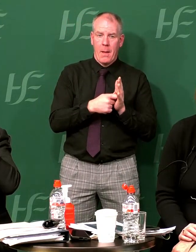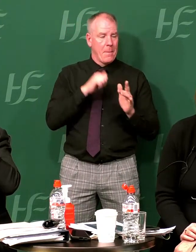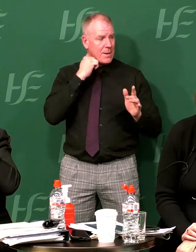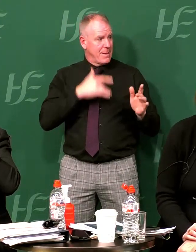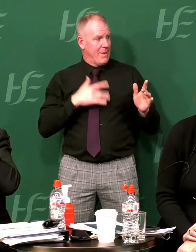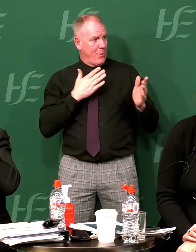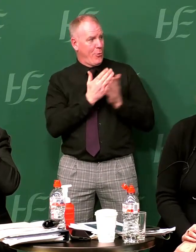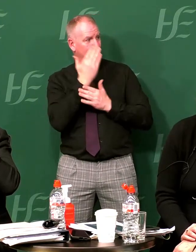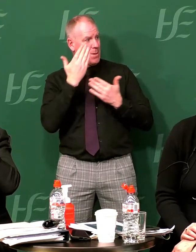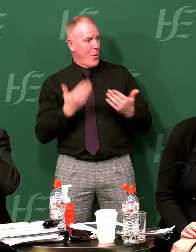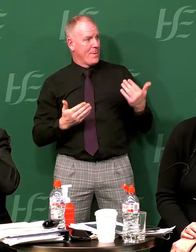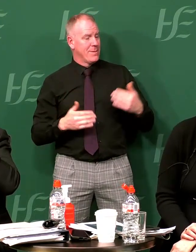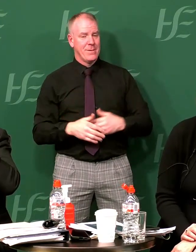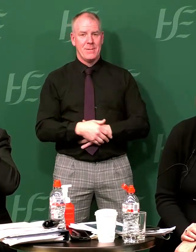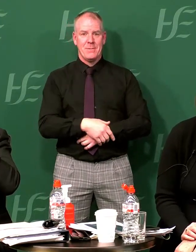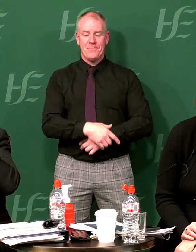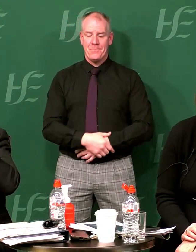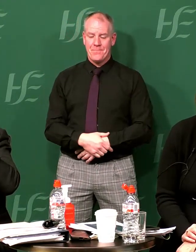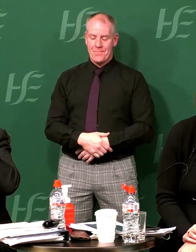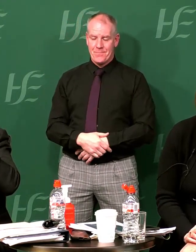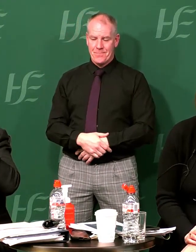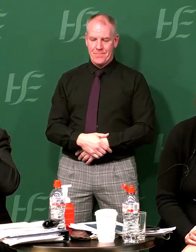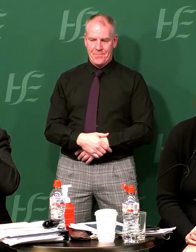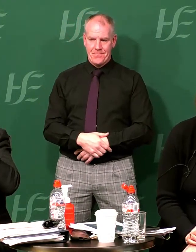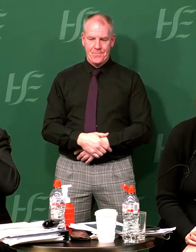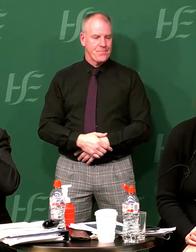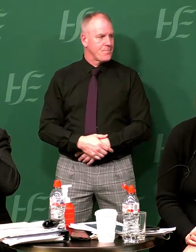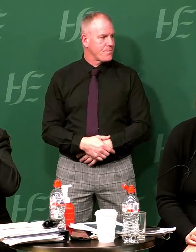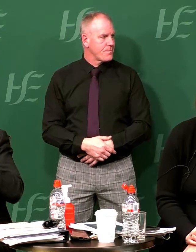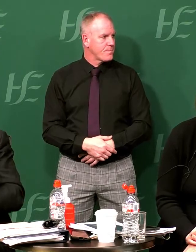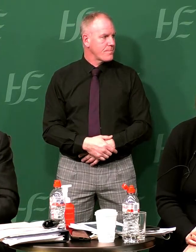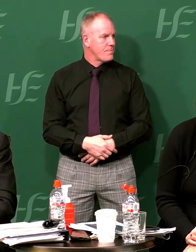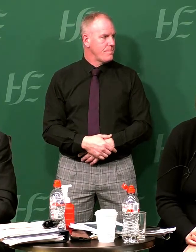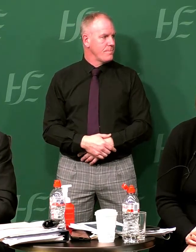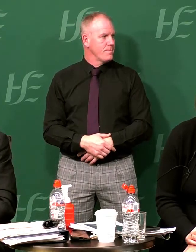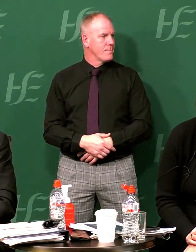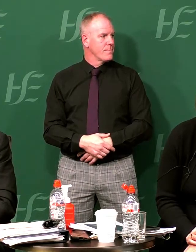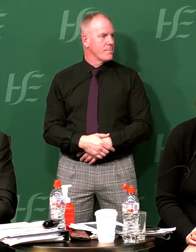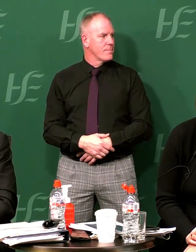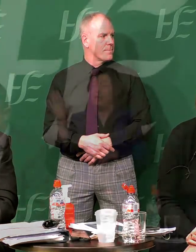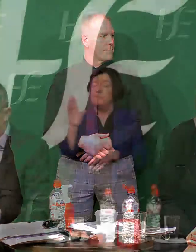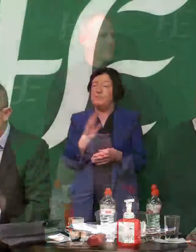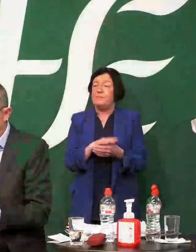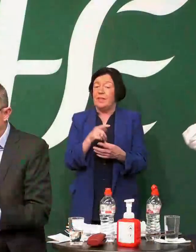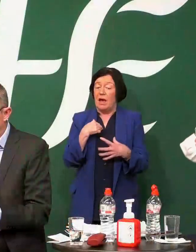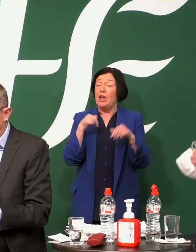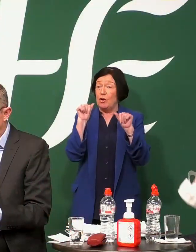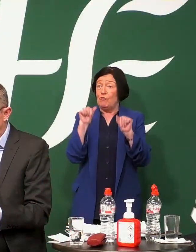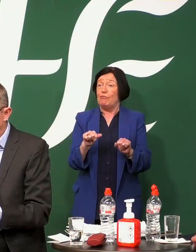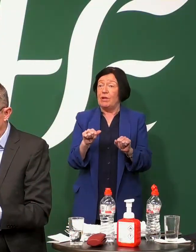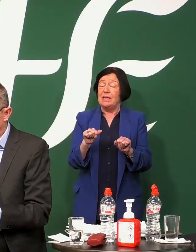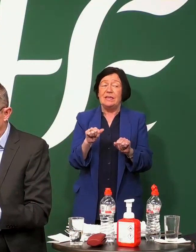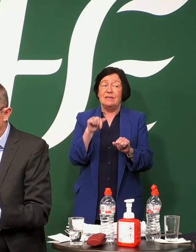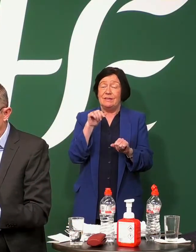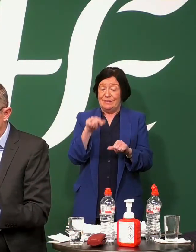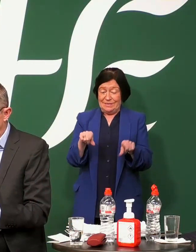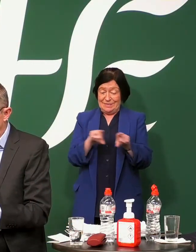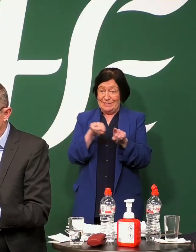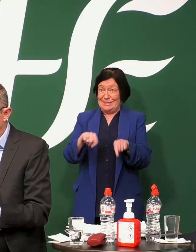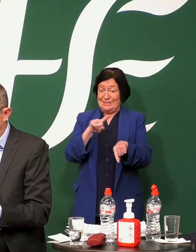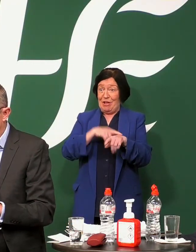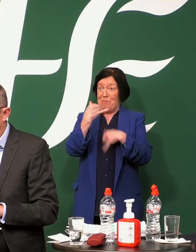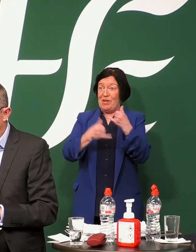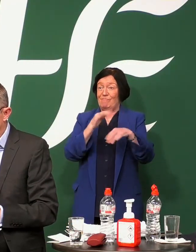living that at the moment, so maybe he might have a perspective. Yeah, thanks, Paul. I completely agree. This is the time of the year